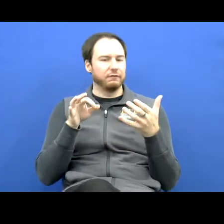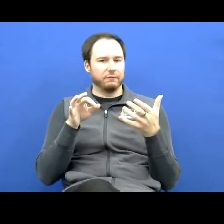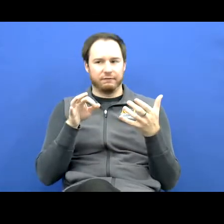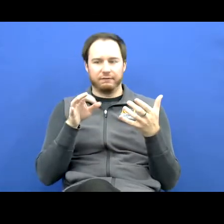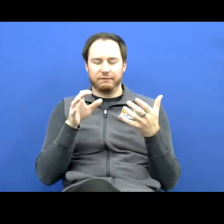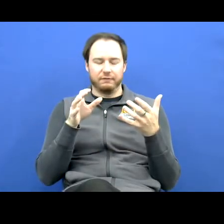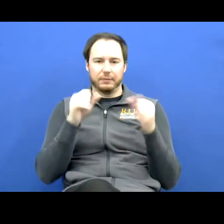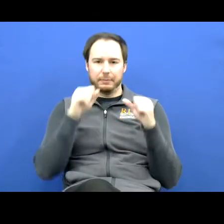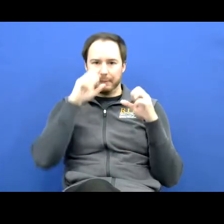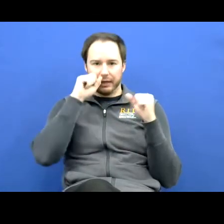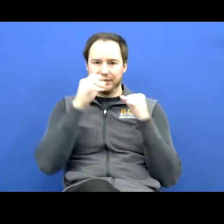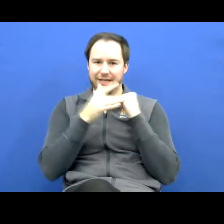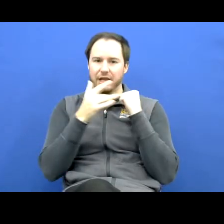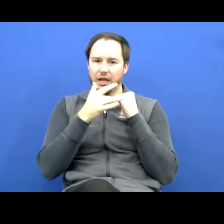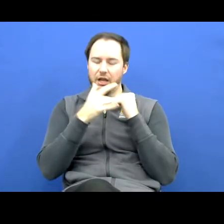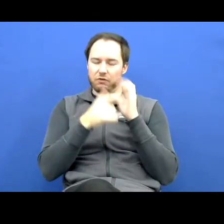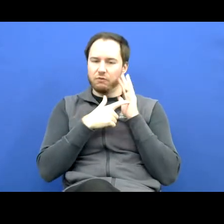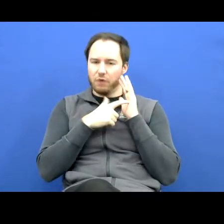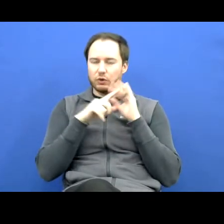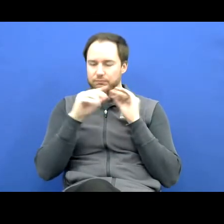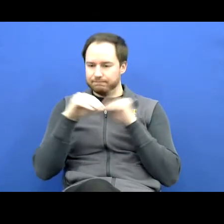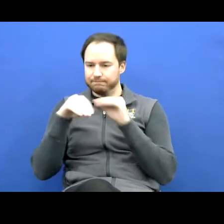just amazing technology